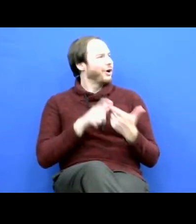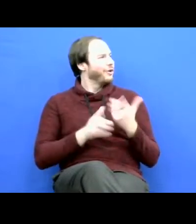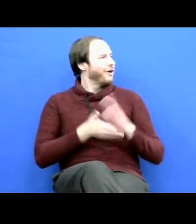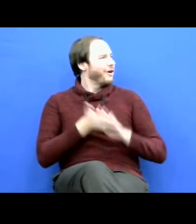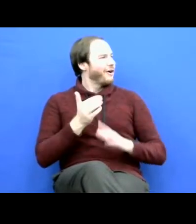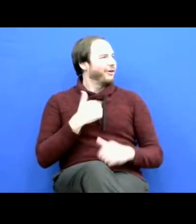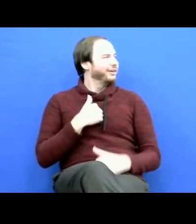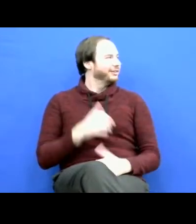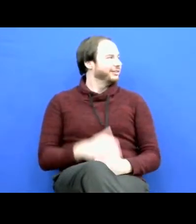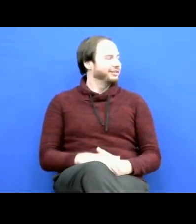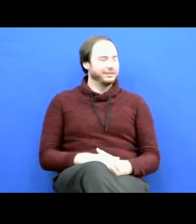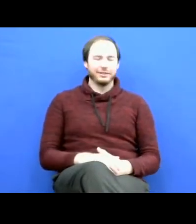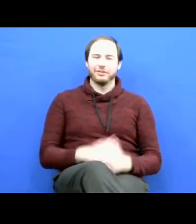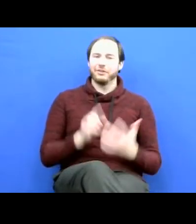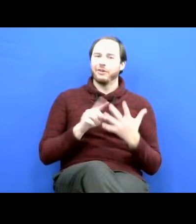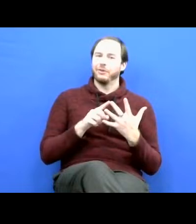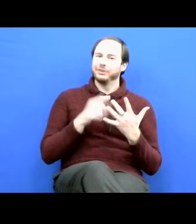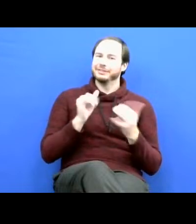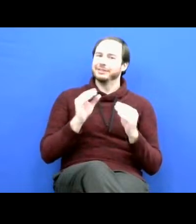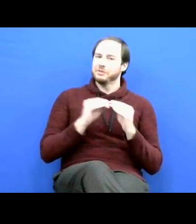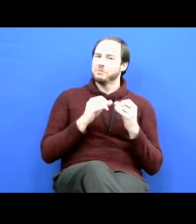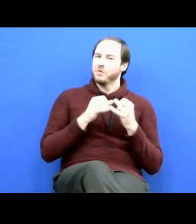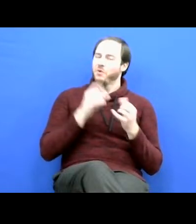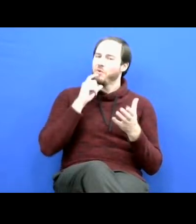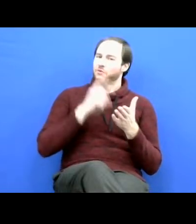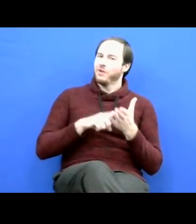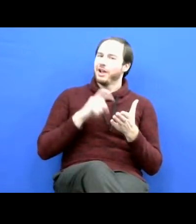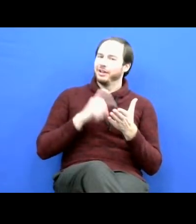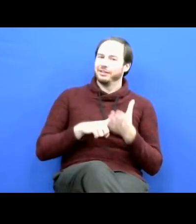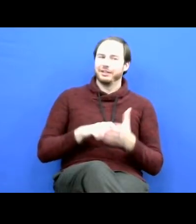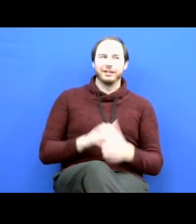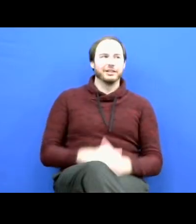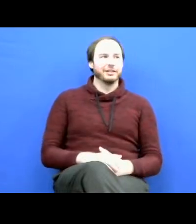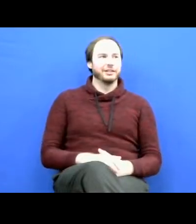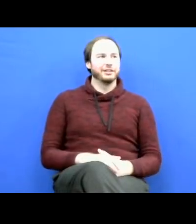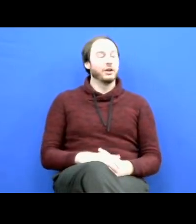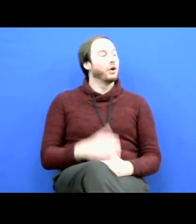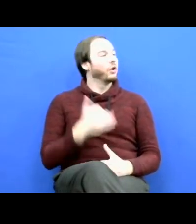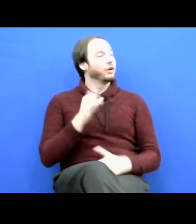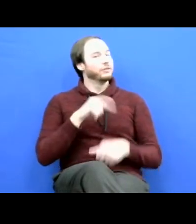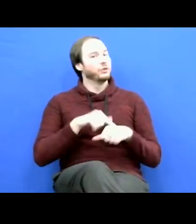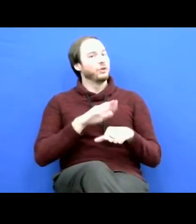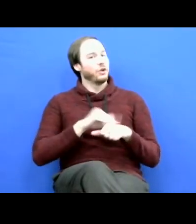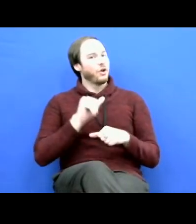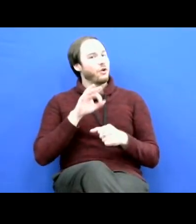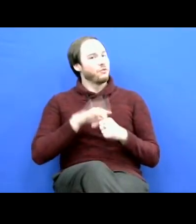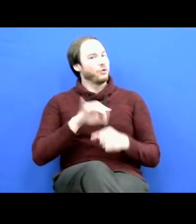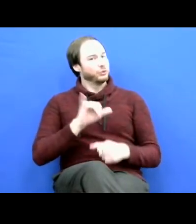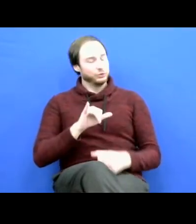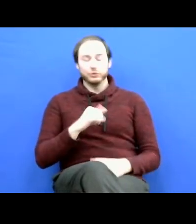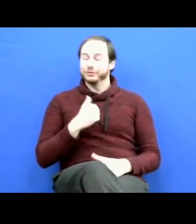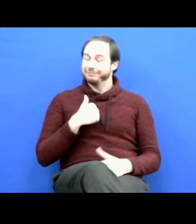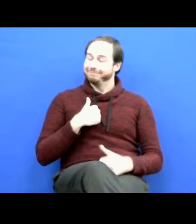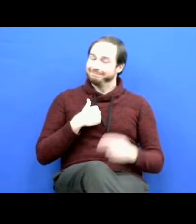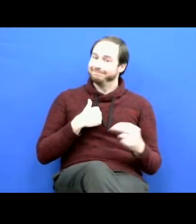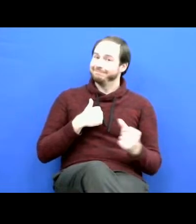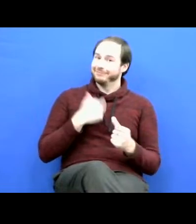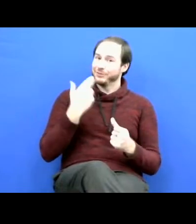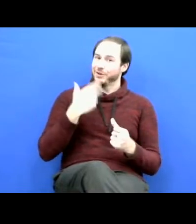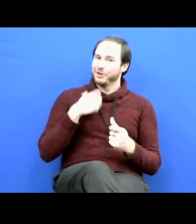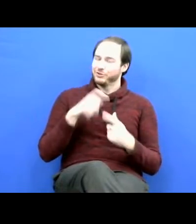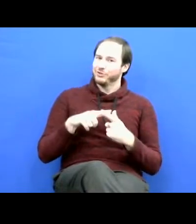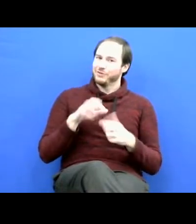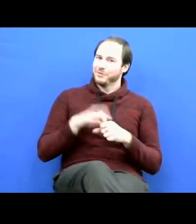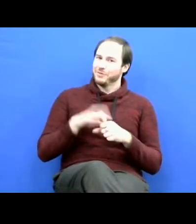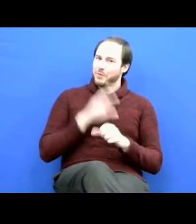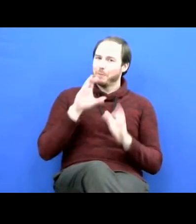We're not done with recognition just yet. Not done. We also need to call the roll. Oh, yeah. See, that's why I try to do it before the pictures. In two Oh, but